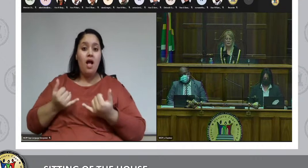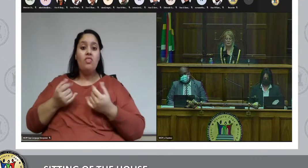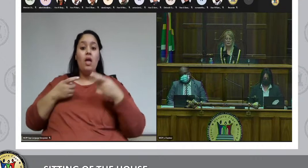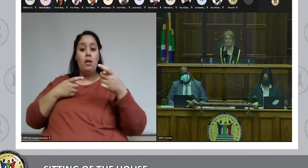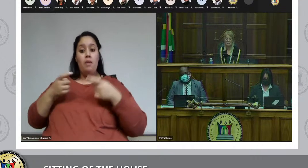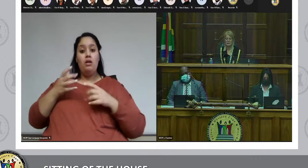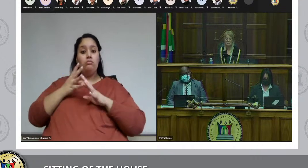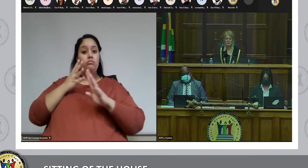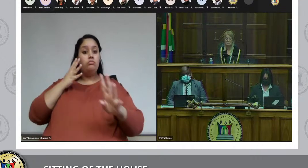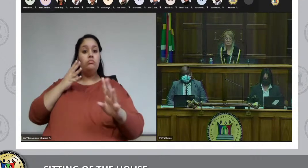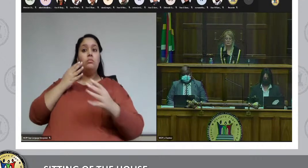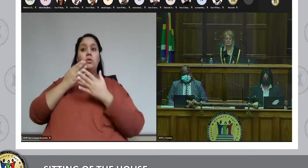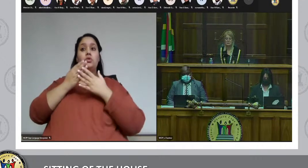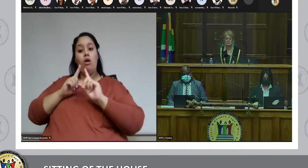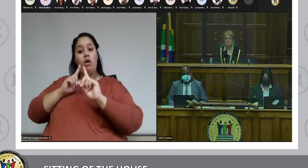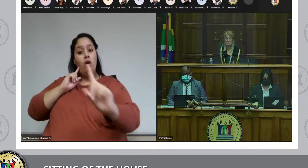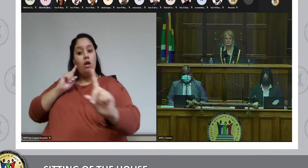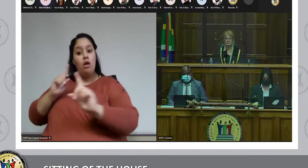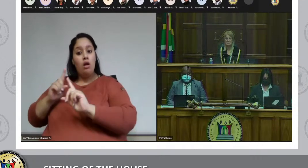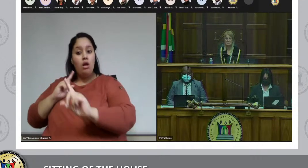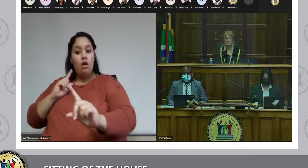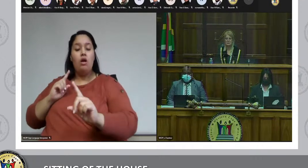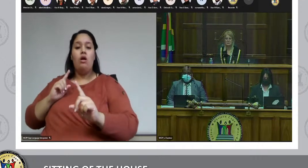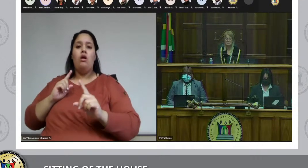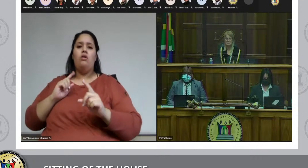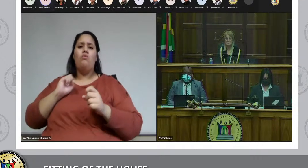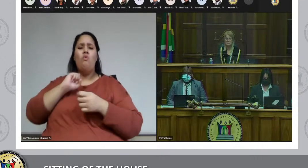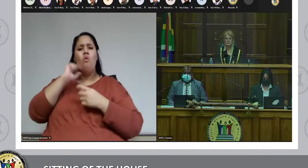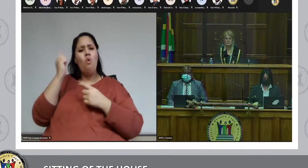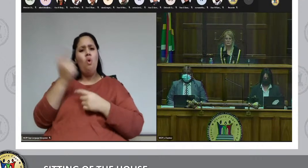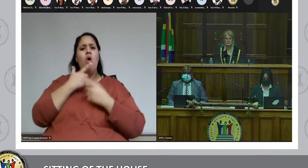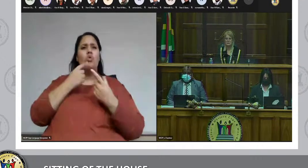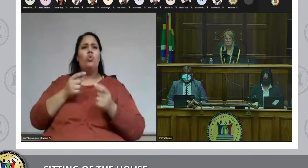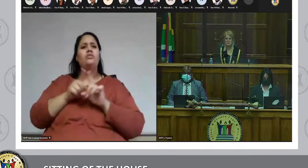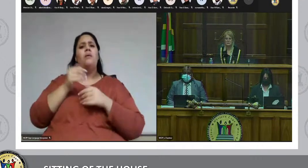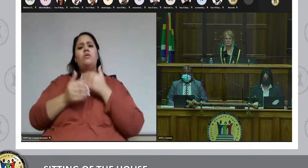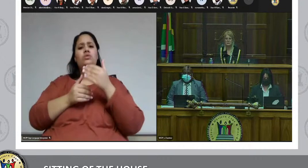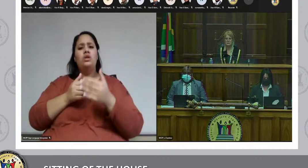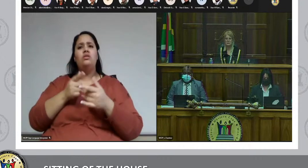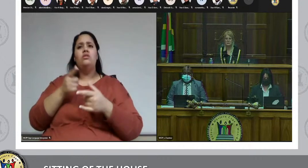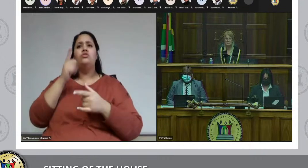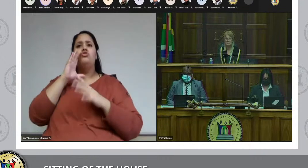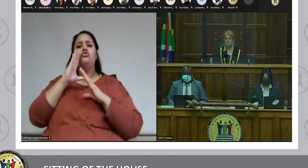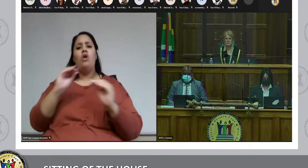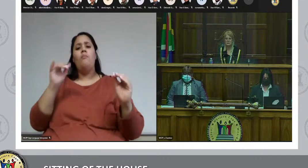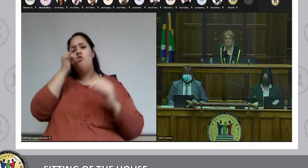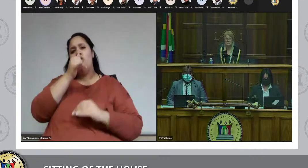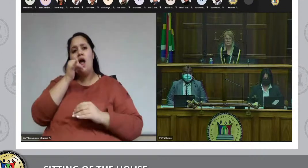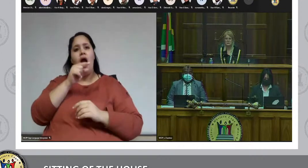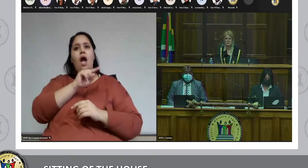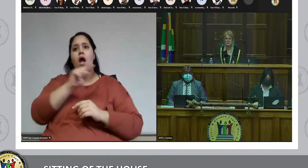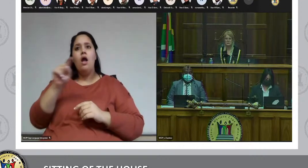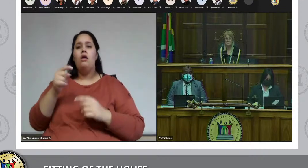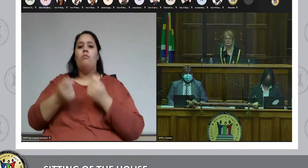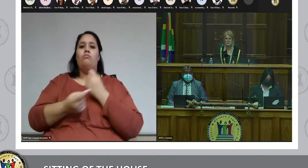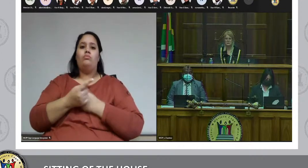social distancing. They were doing all of that. And in the process, they also stopped crime happening while they were doing that. So I think perhaps